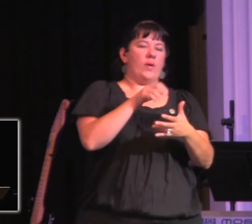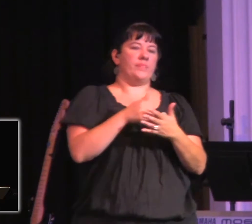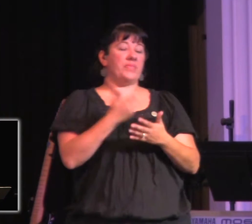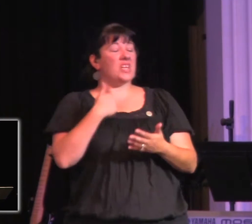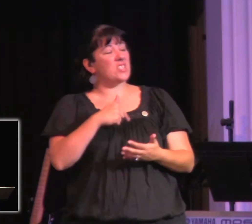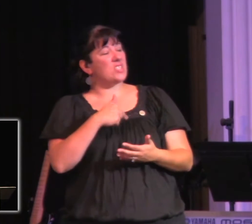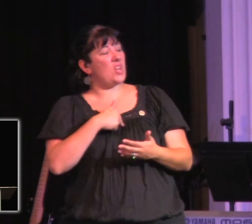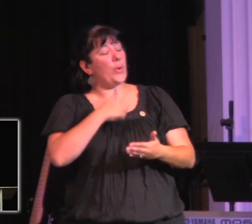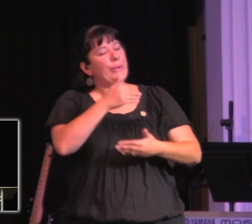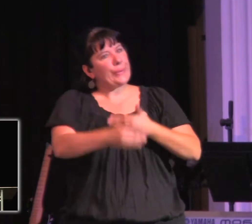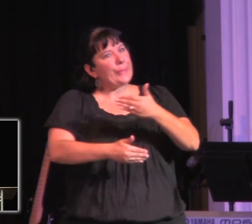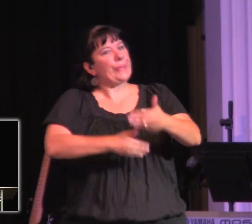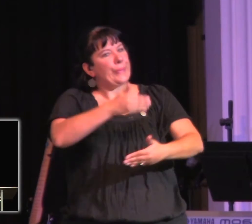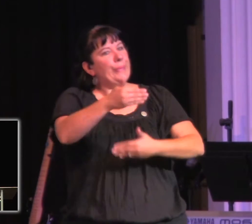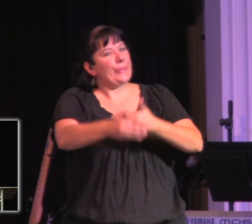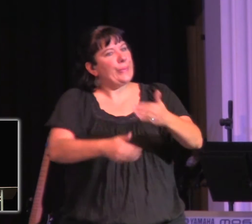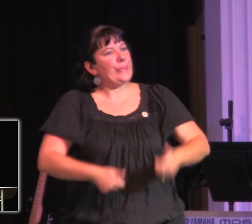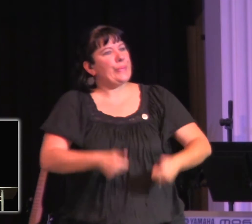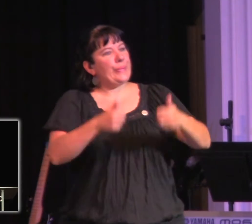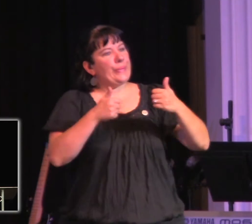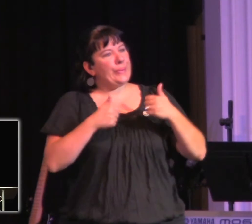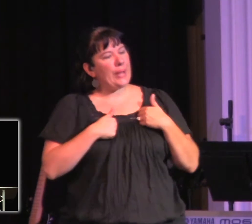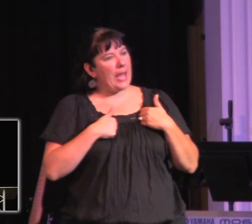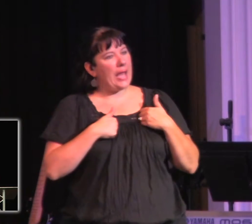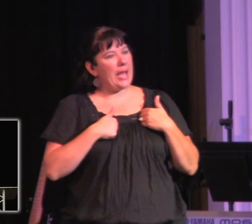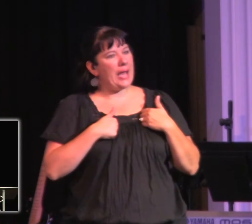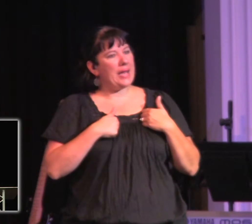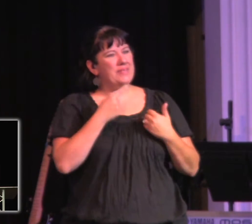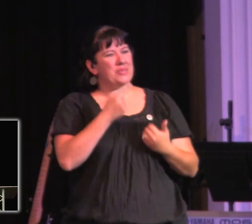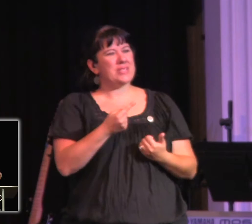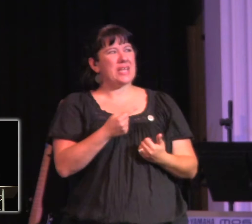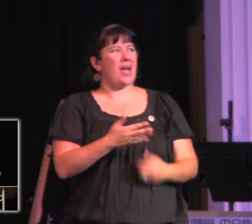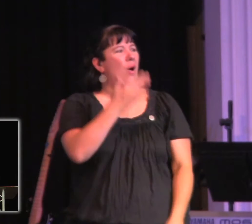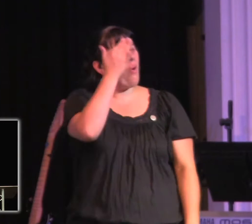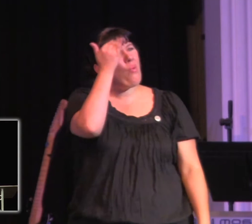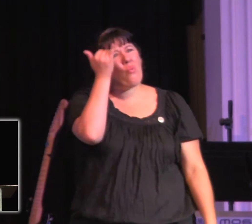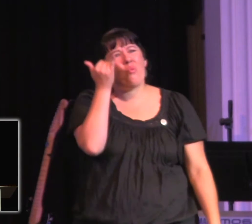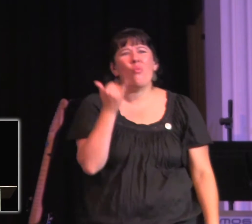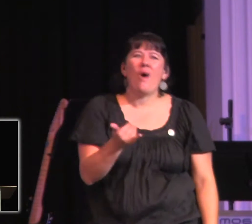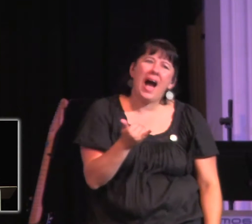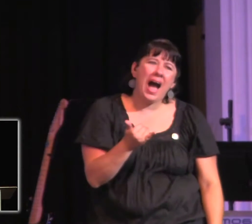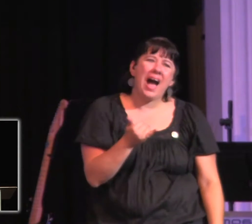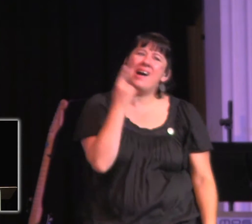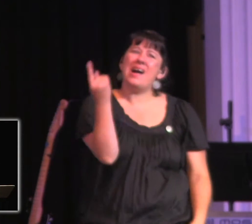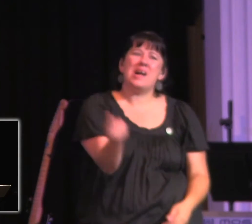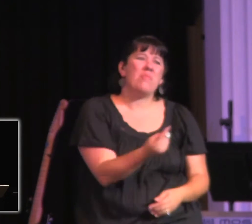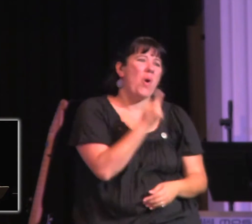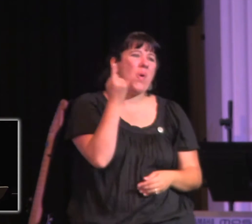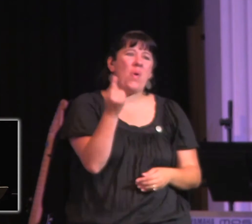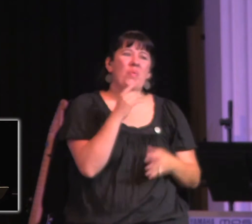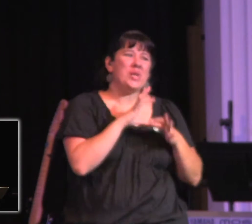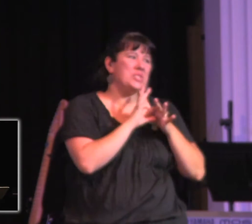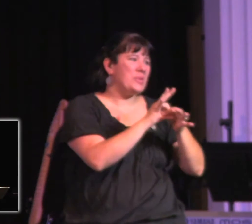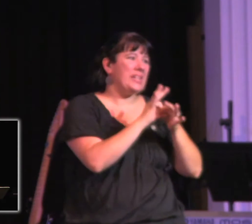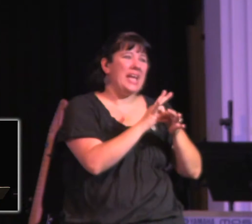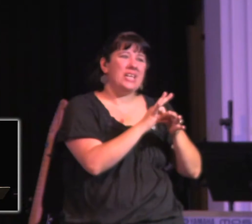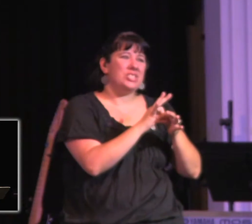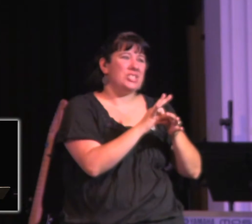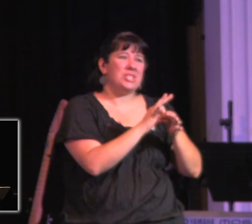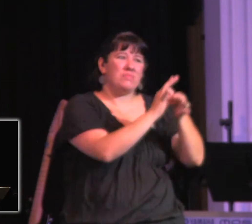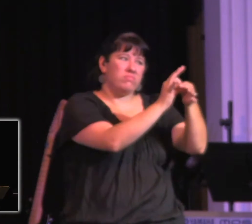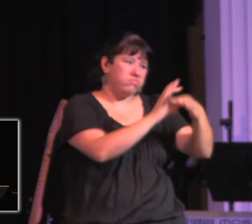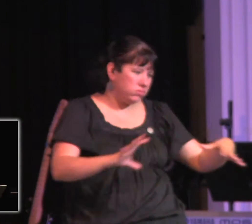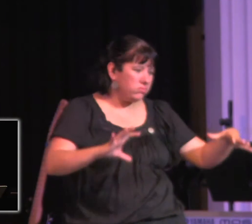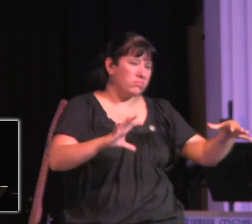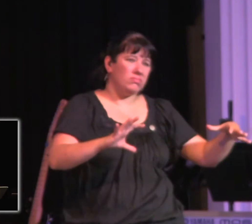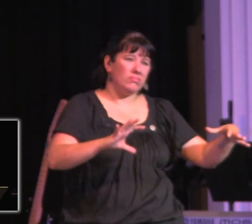say, what is the problem? Why can't I develop strong relationships? Not realizing that it's something